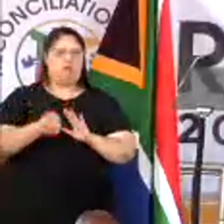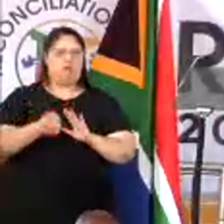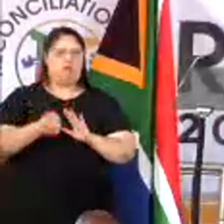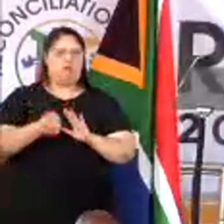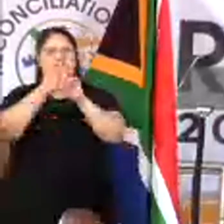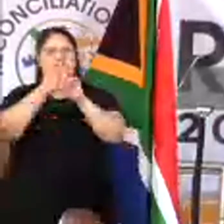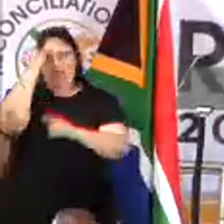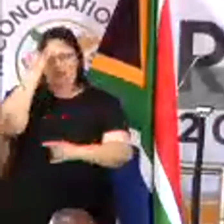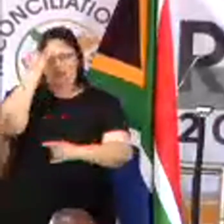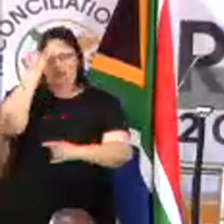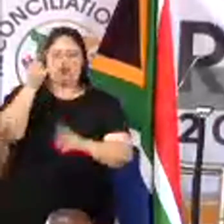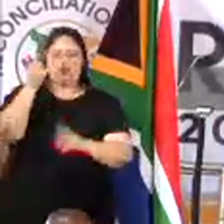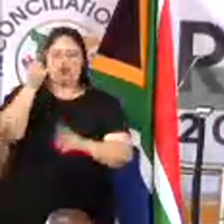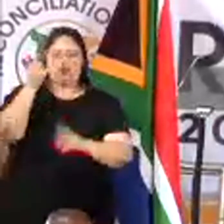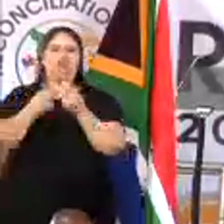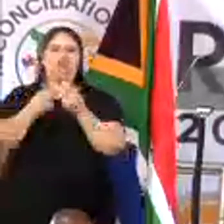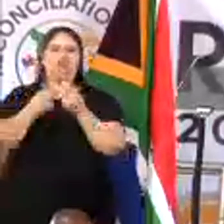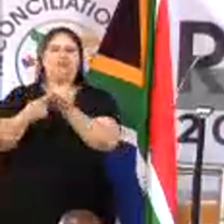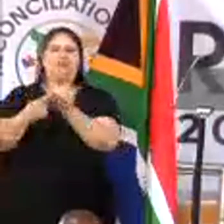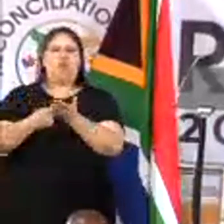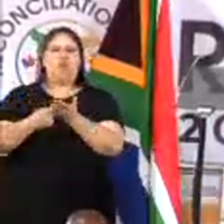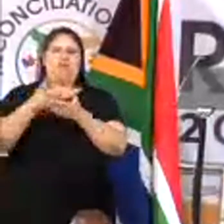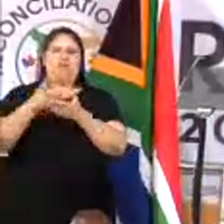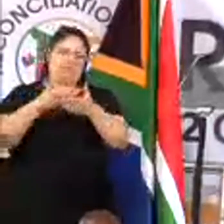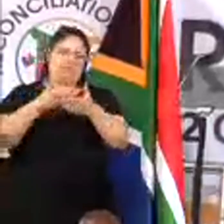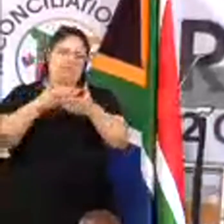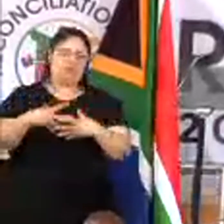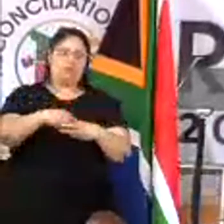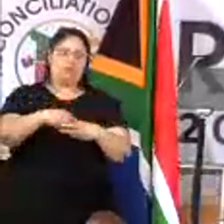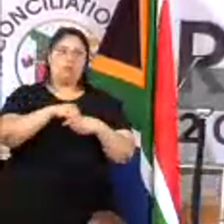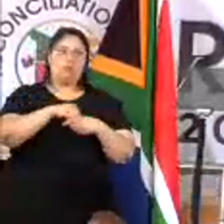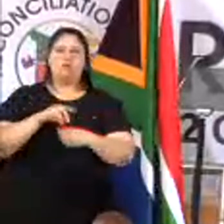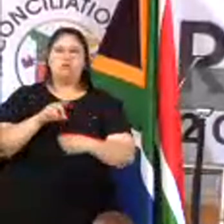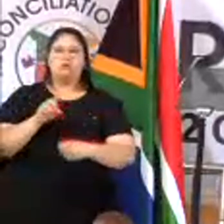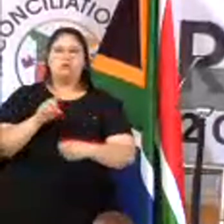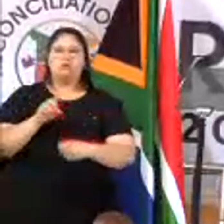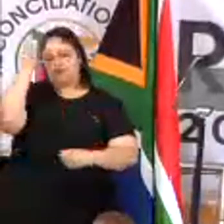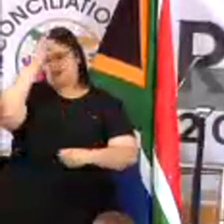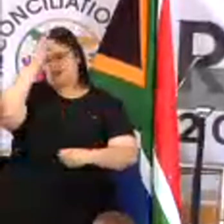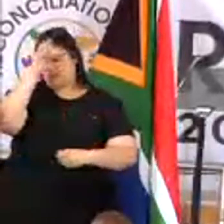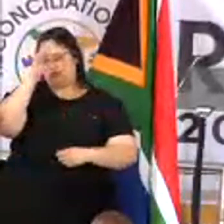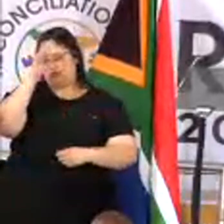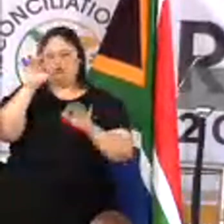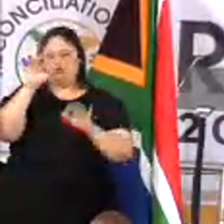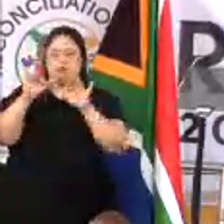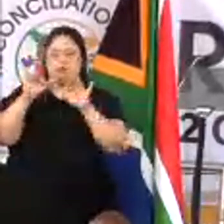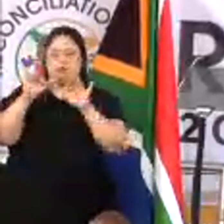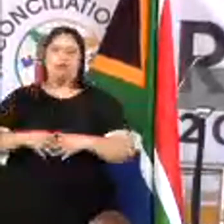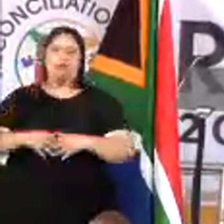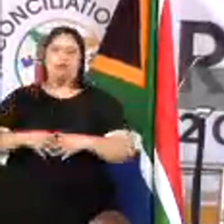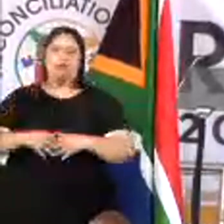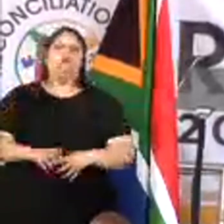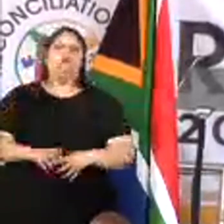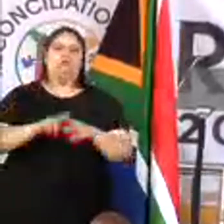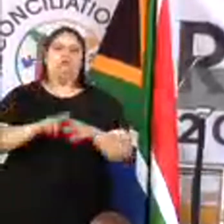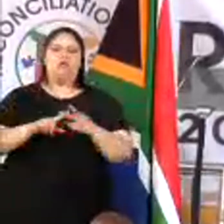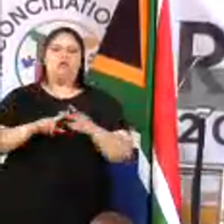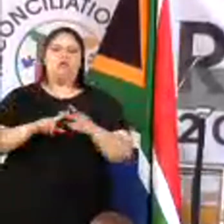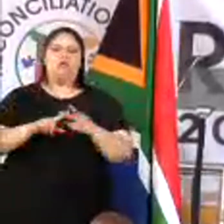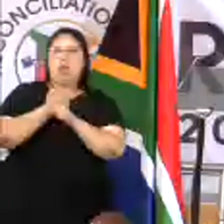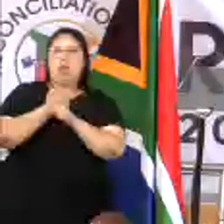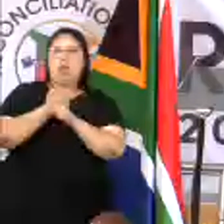the national dialogue process. It will include governments, people from